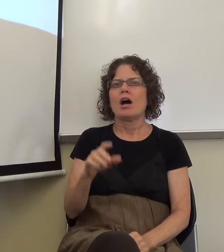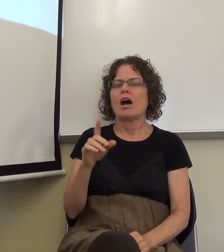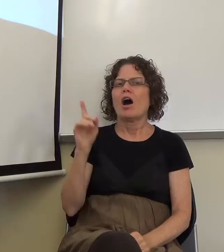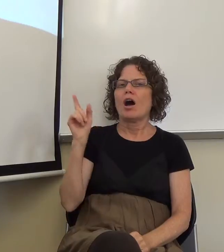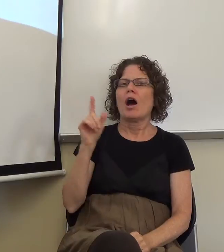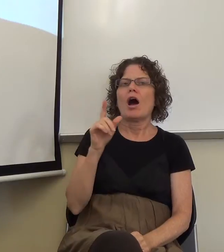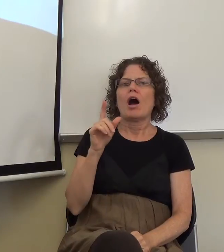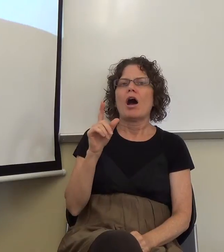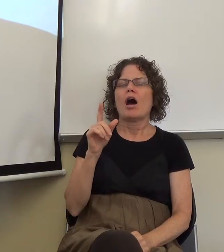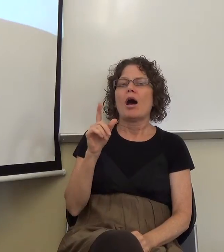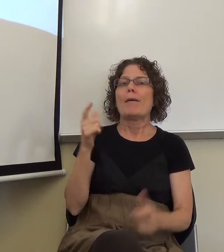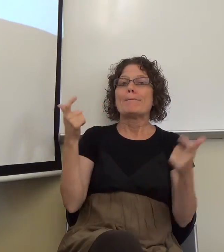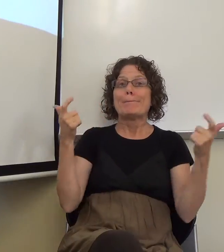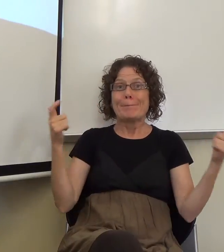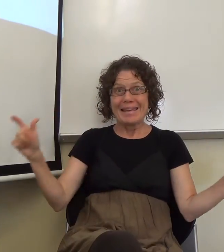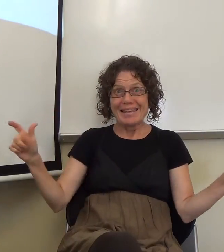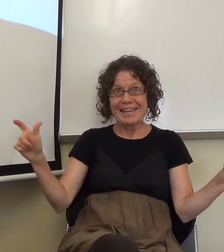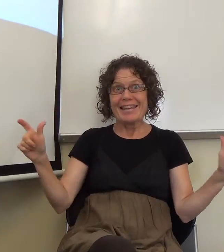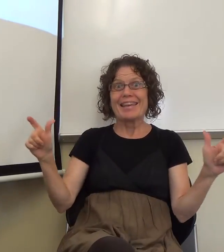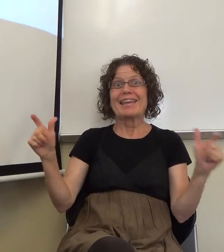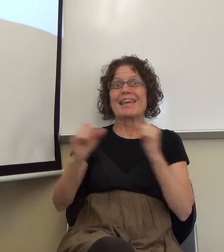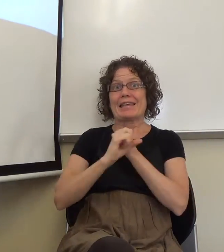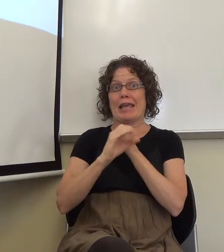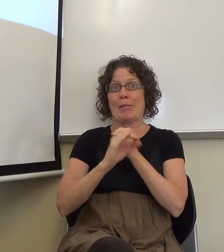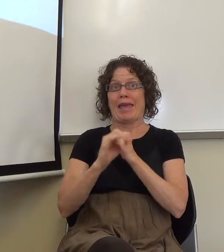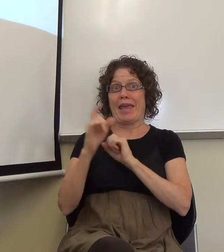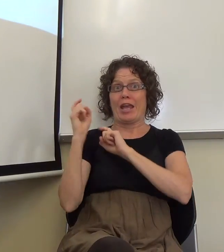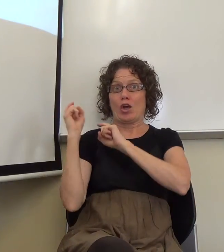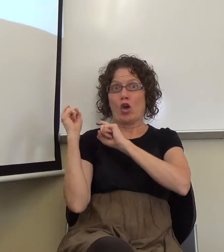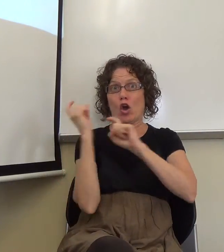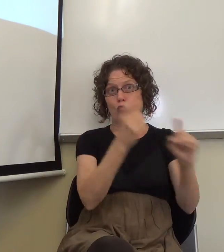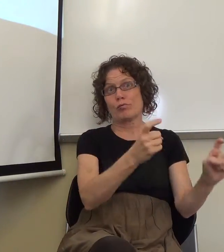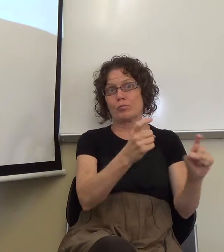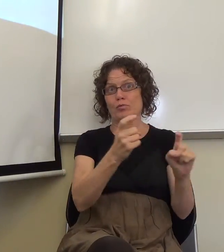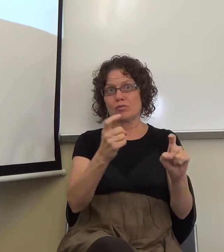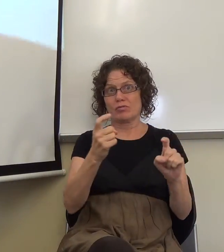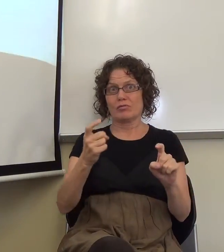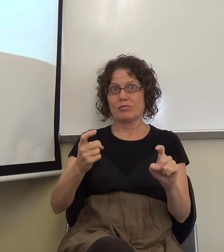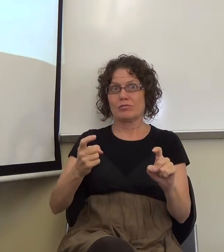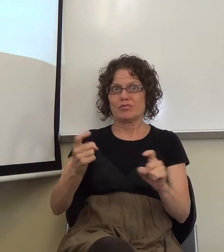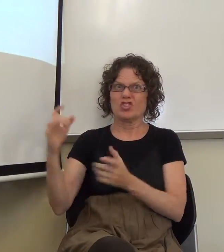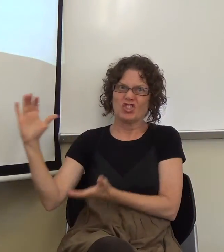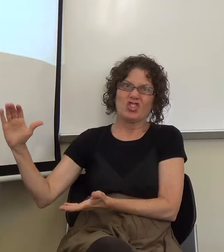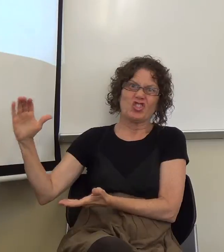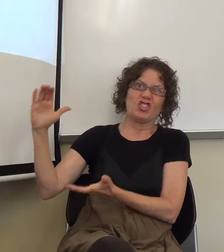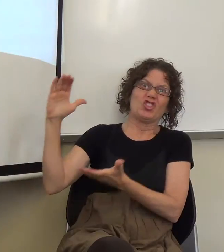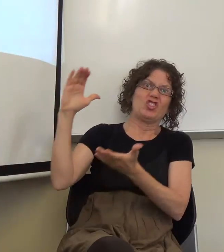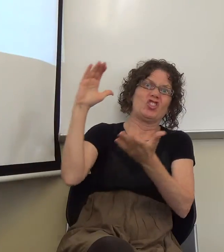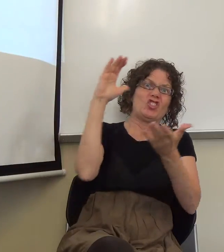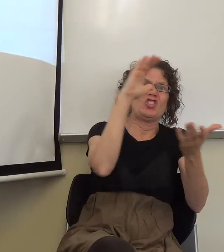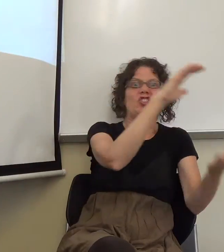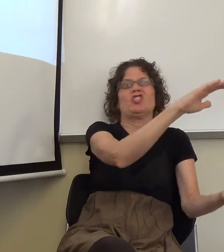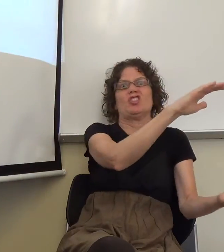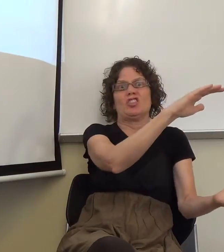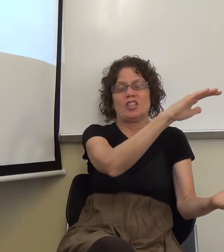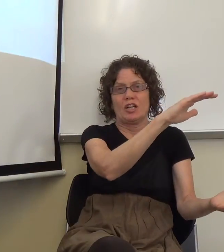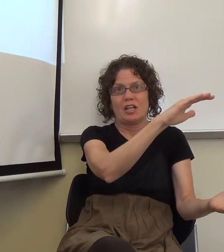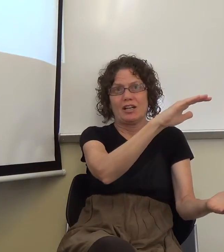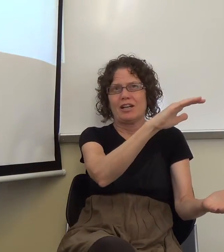big campaign contributions, a lot of money being given to somebody's campaign is being